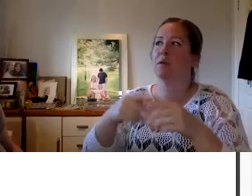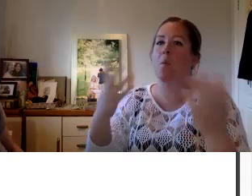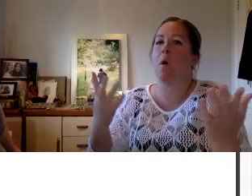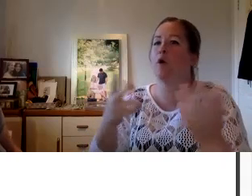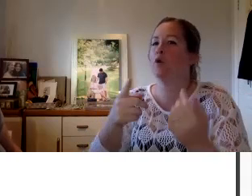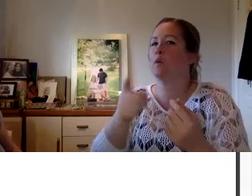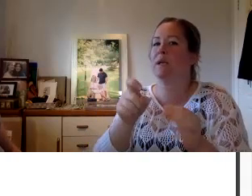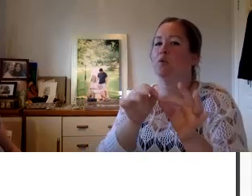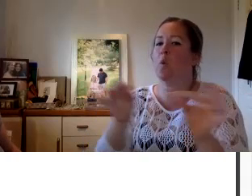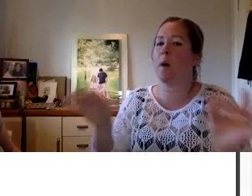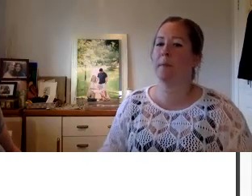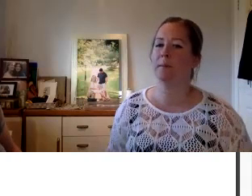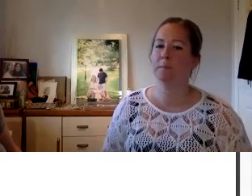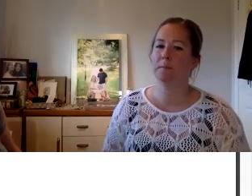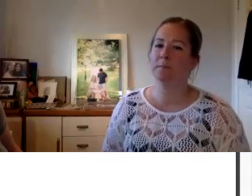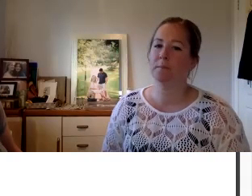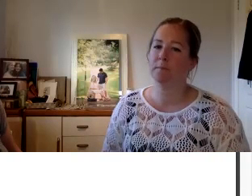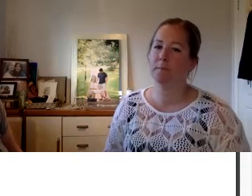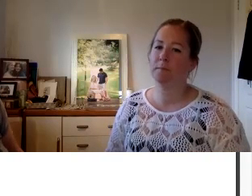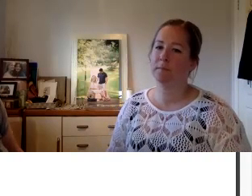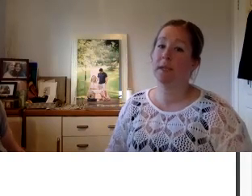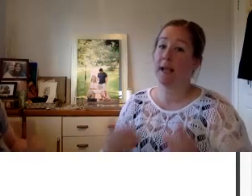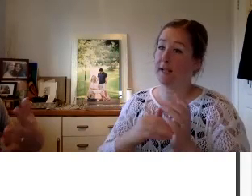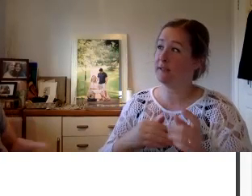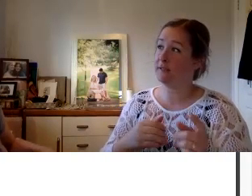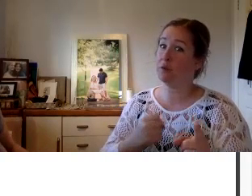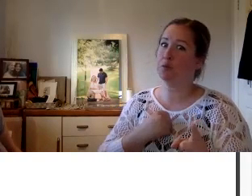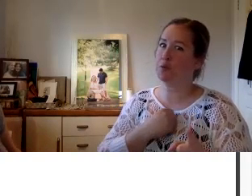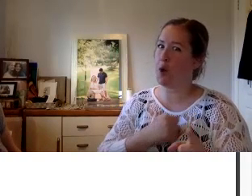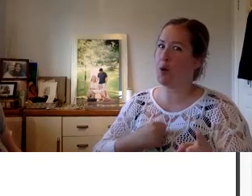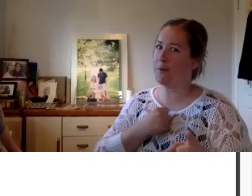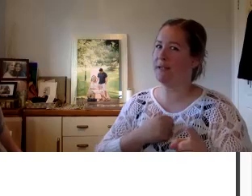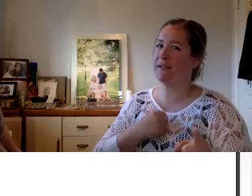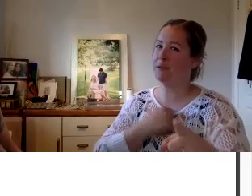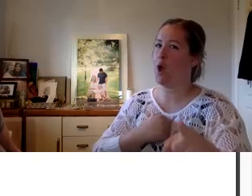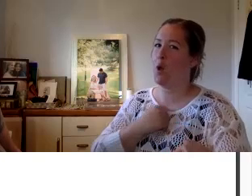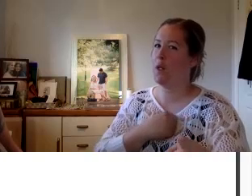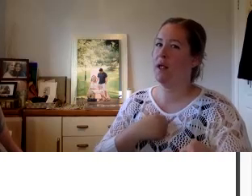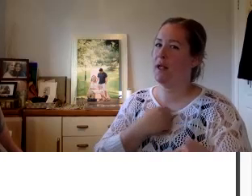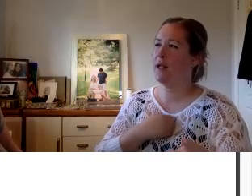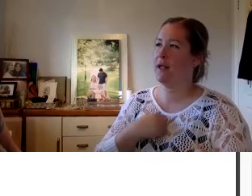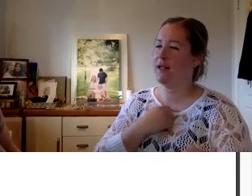examples of sign, but we're going to show you what's used if you would use in a sentence. So sorry.